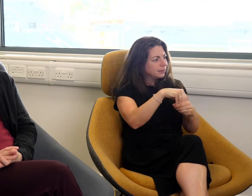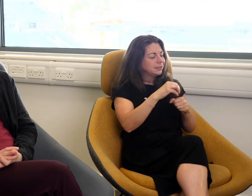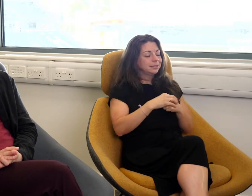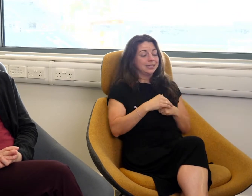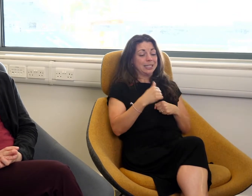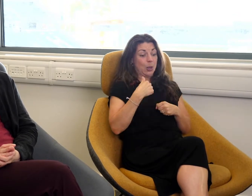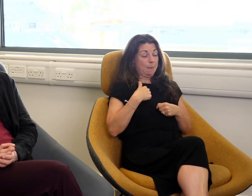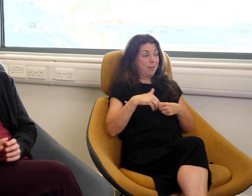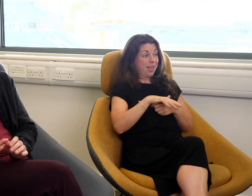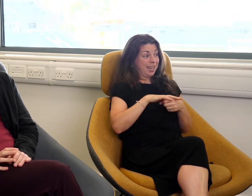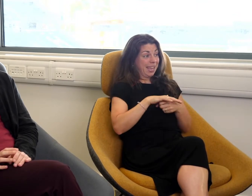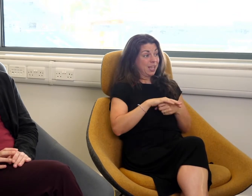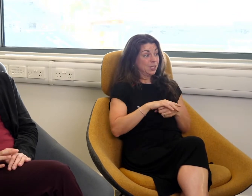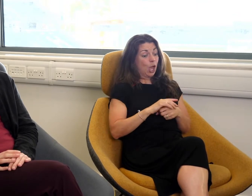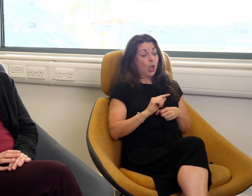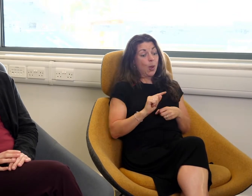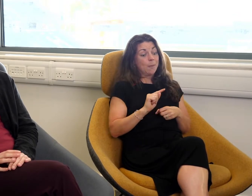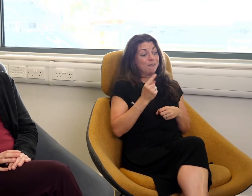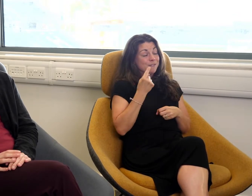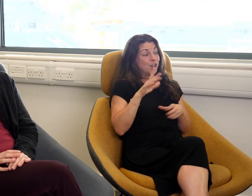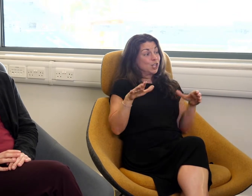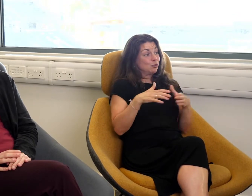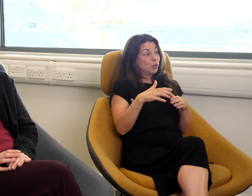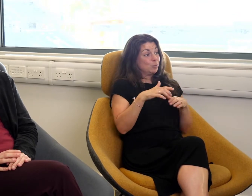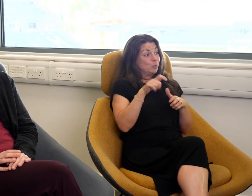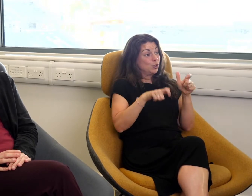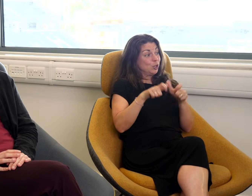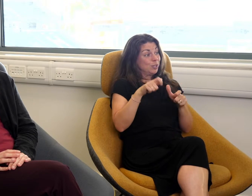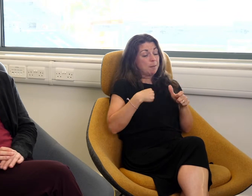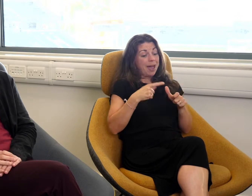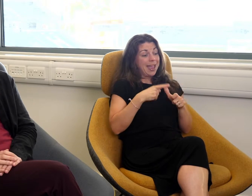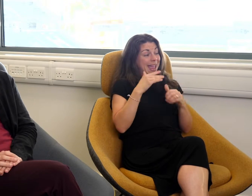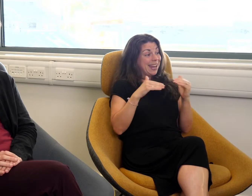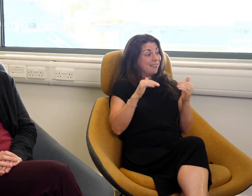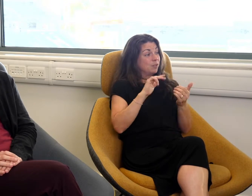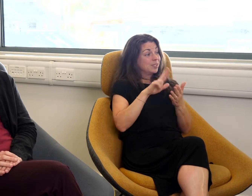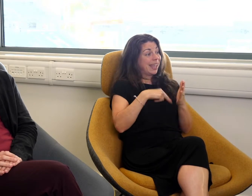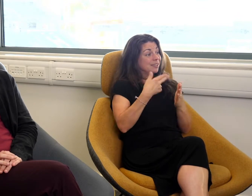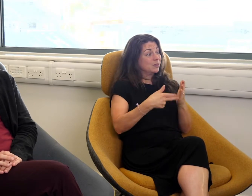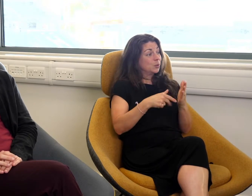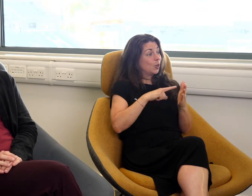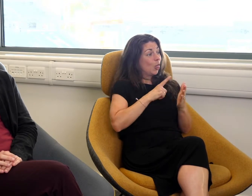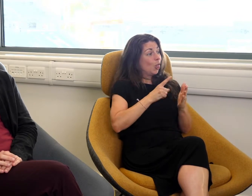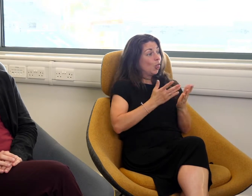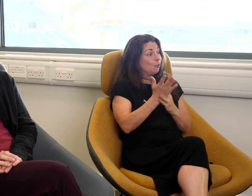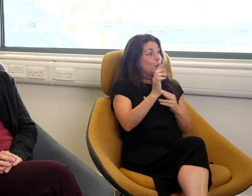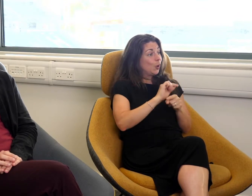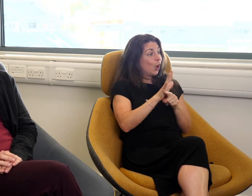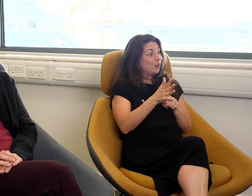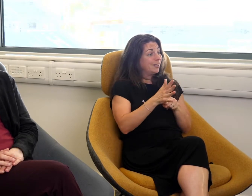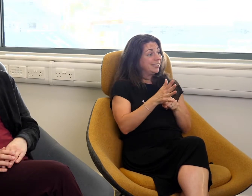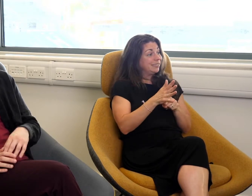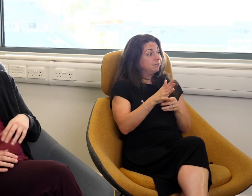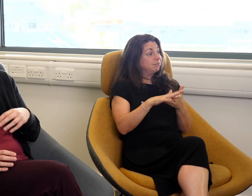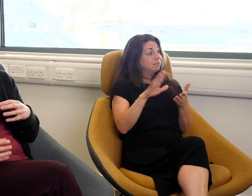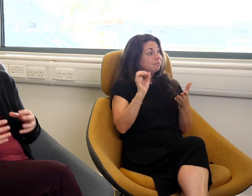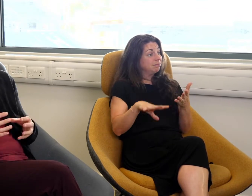students whose A-level exams got cancelled during the pandemic when I was in sixth form, and that kind of made me see